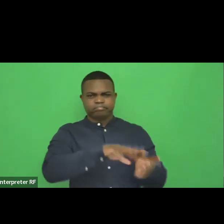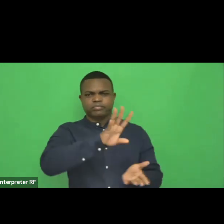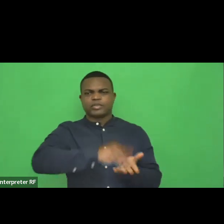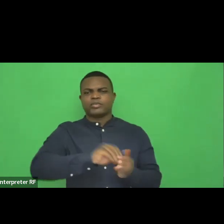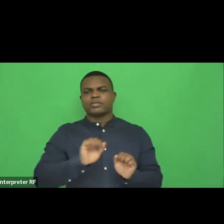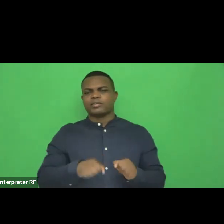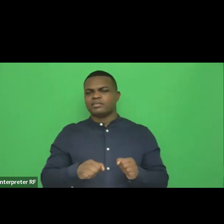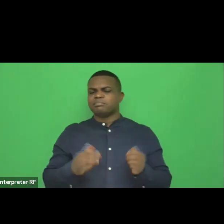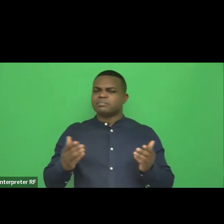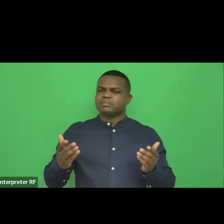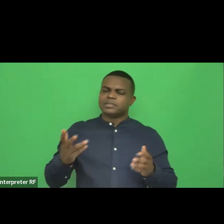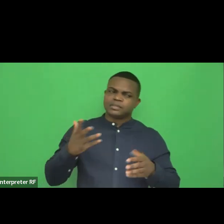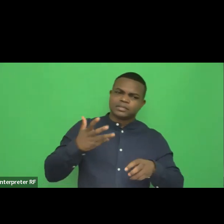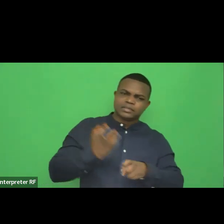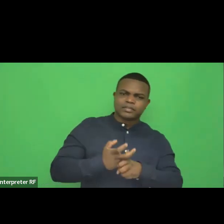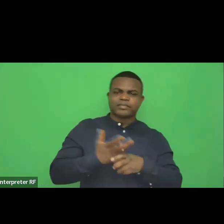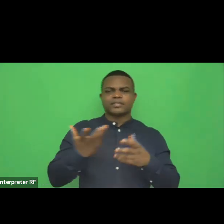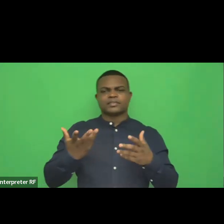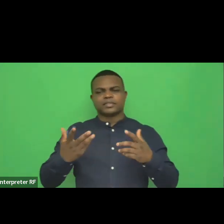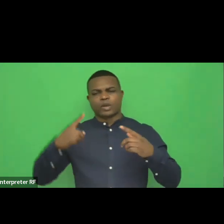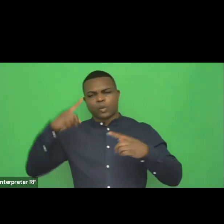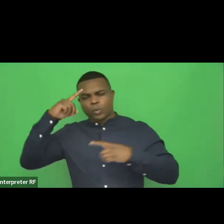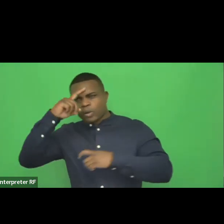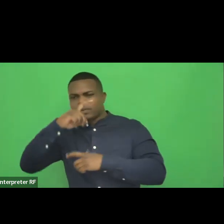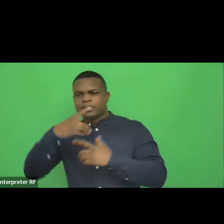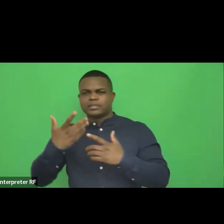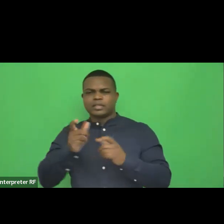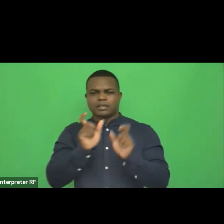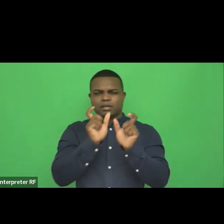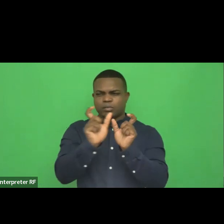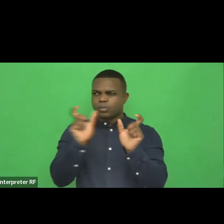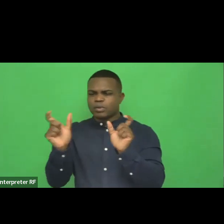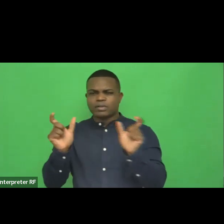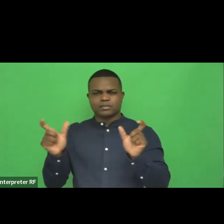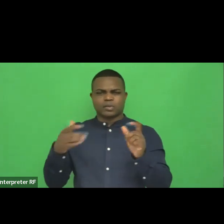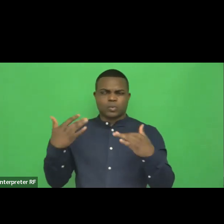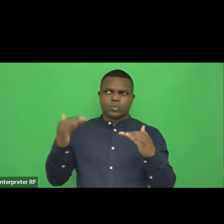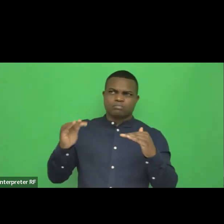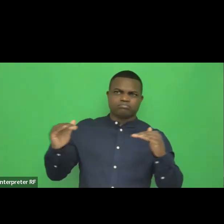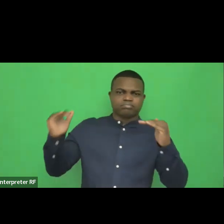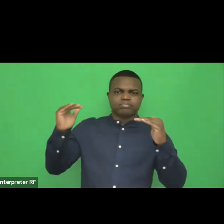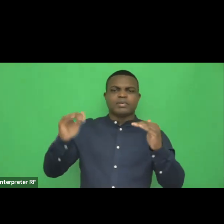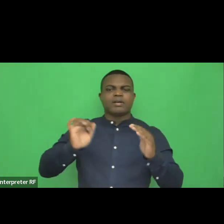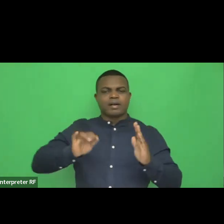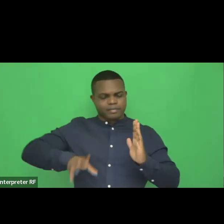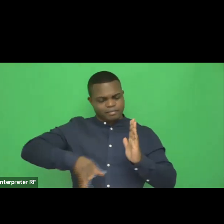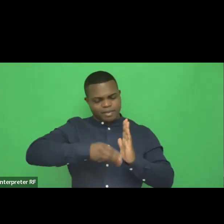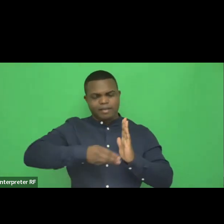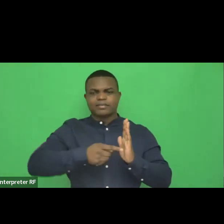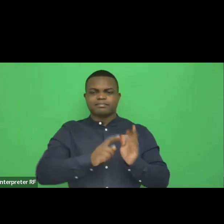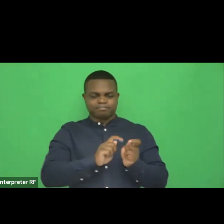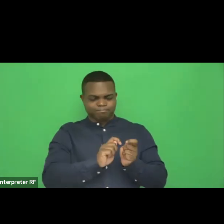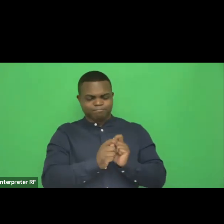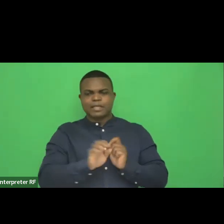So why don't we have a go at doing that? And so what I'm going to do is I'm going to go